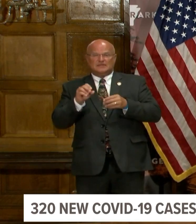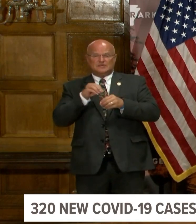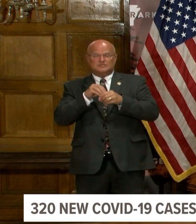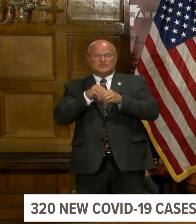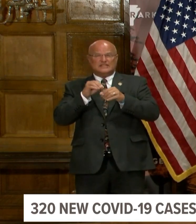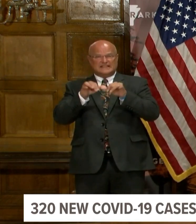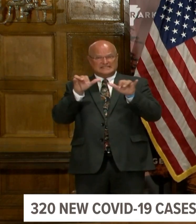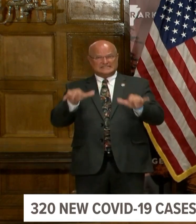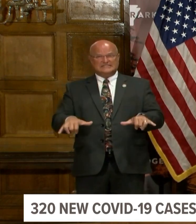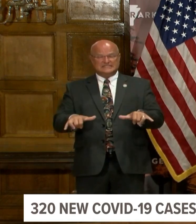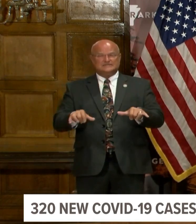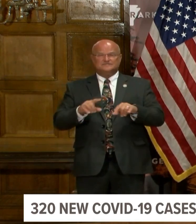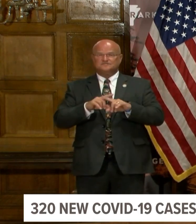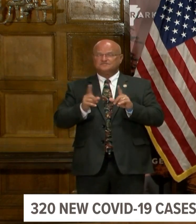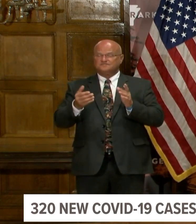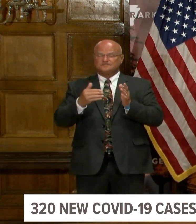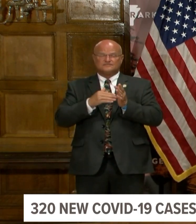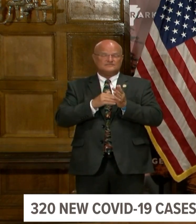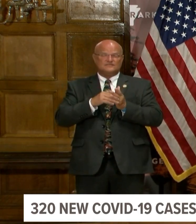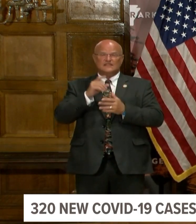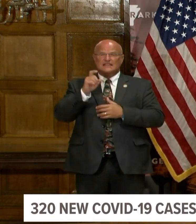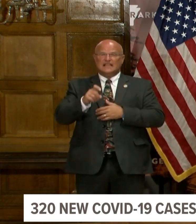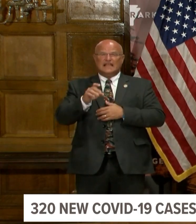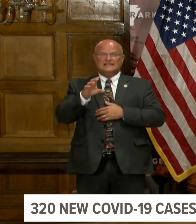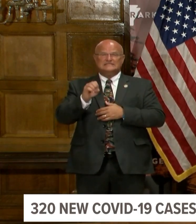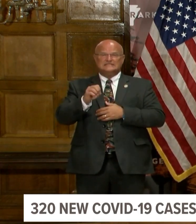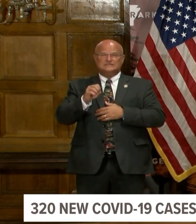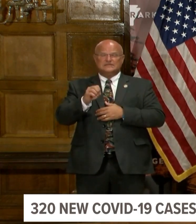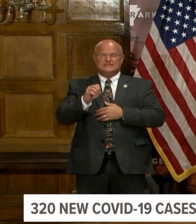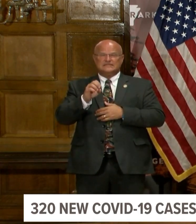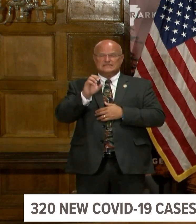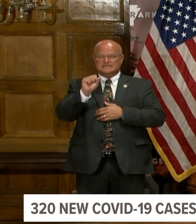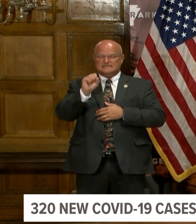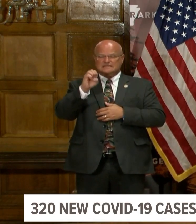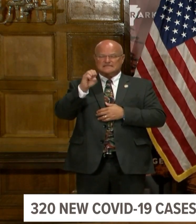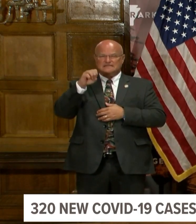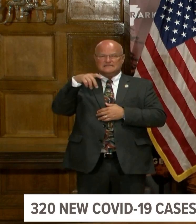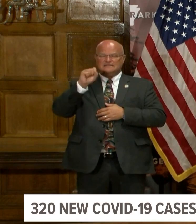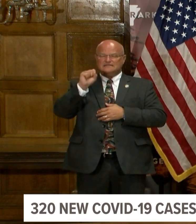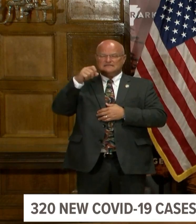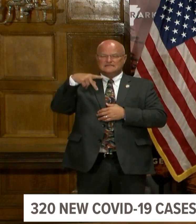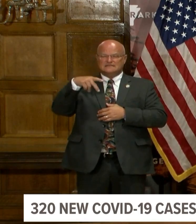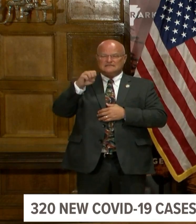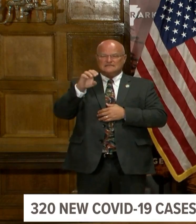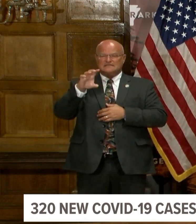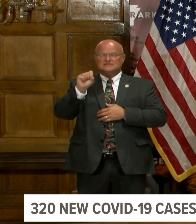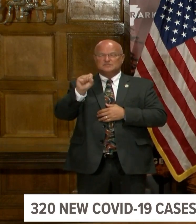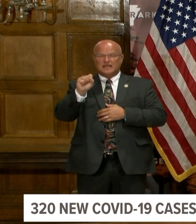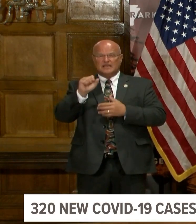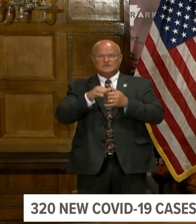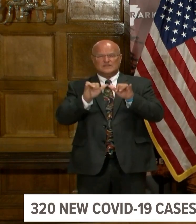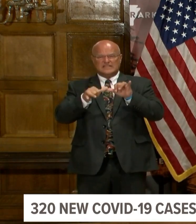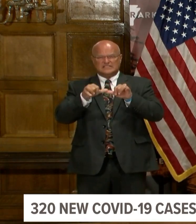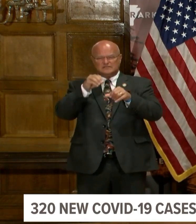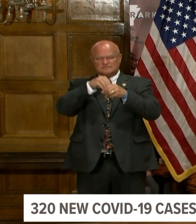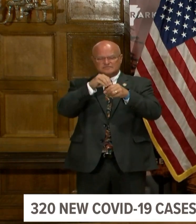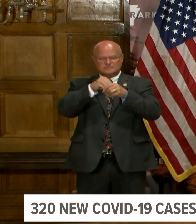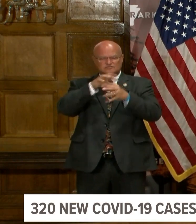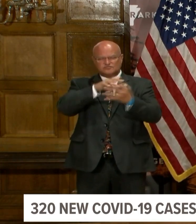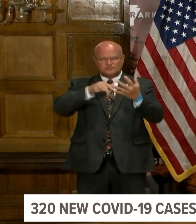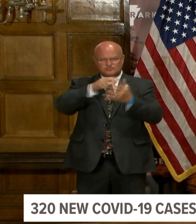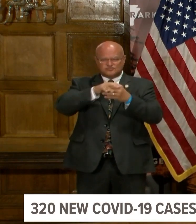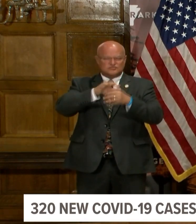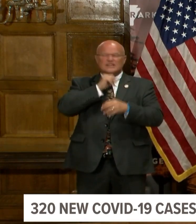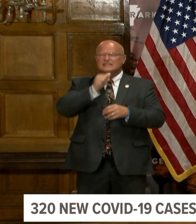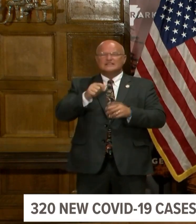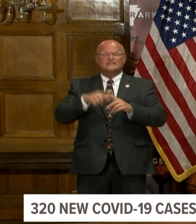into these systems, but again, it has to be spec'd out with the details of the engineering that goes into it. So it's not